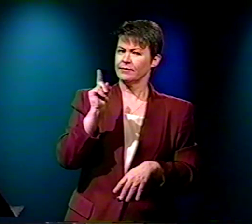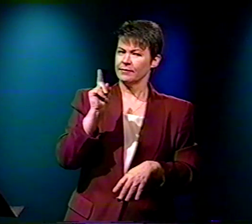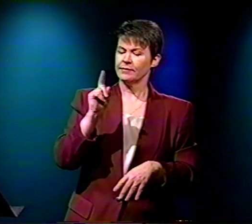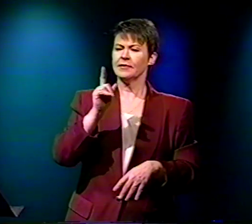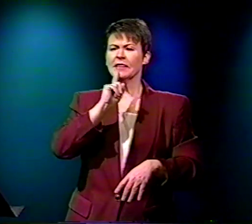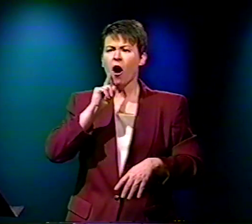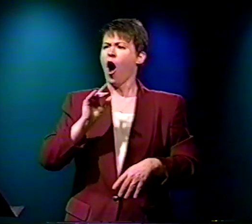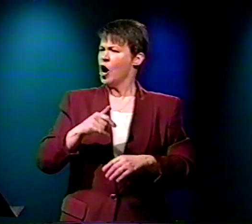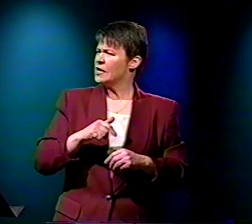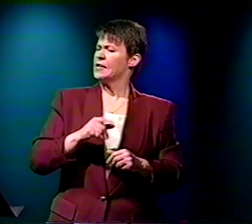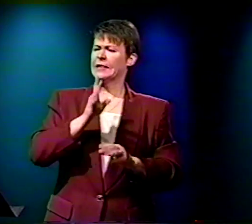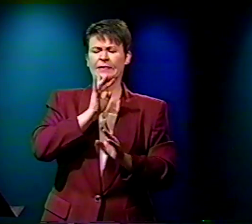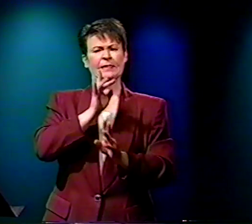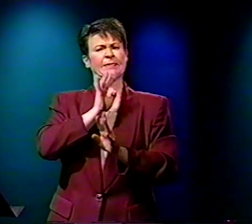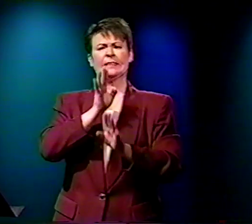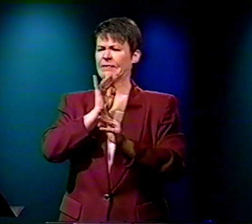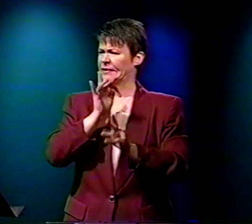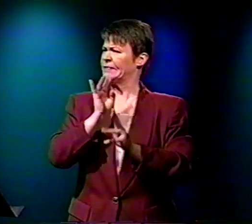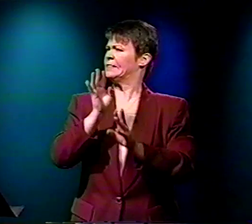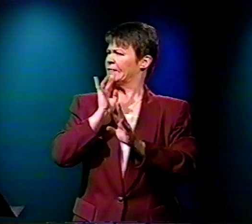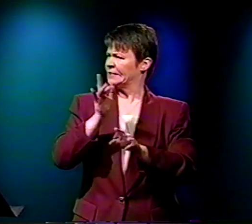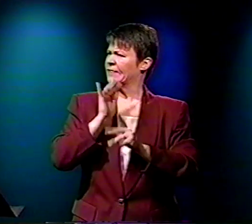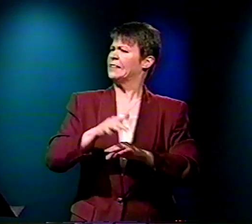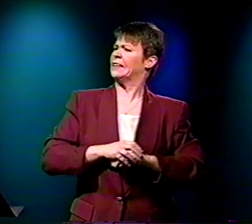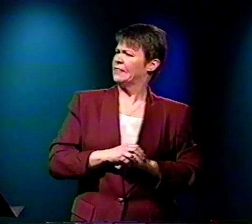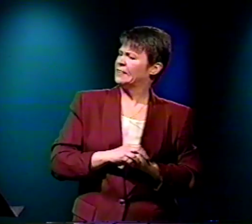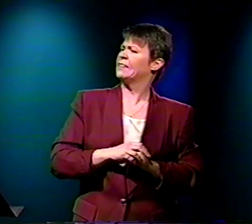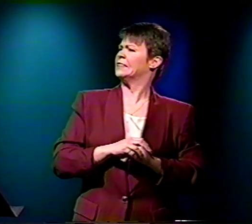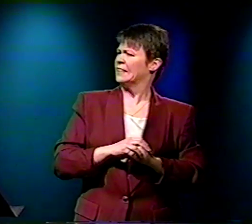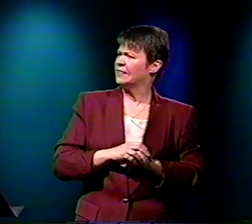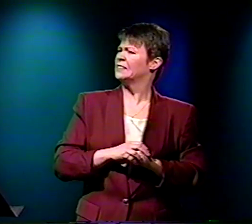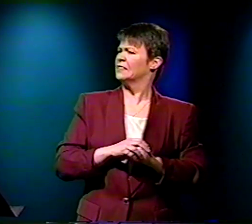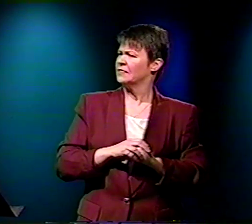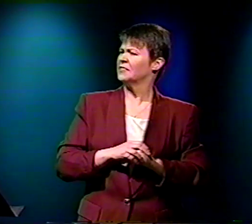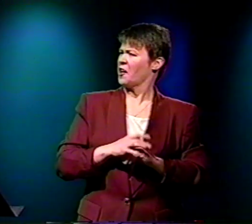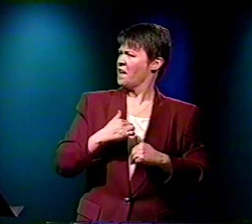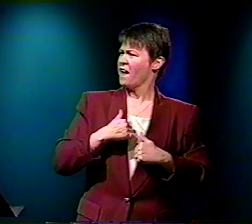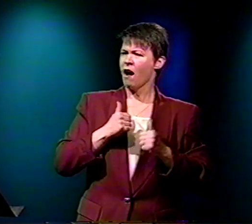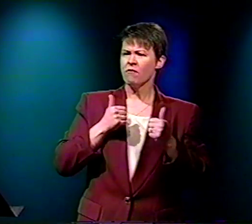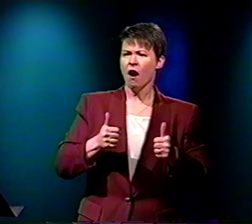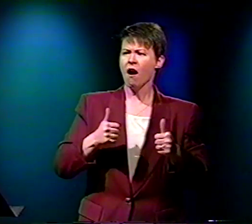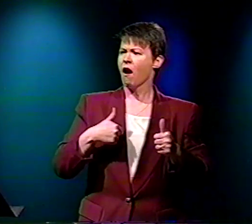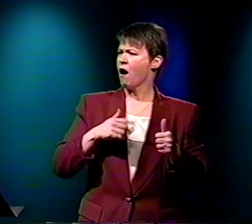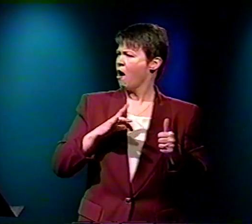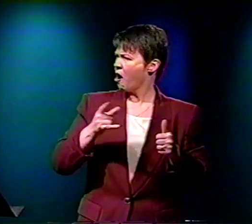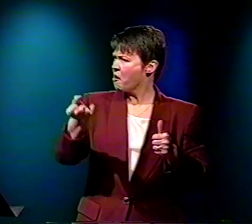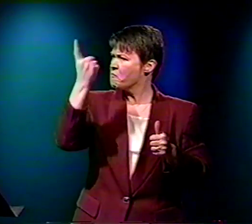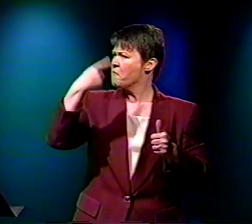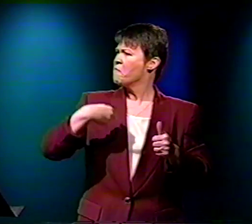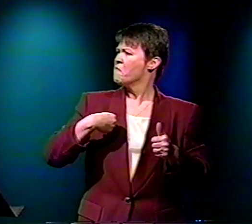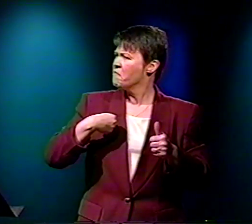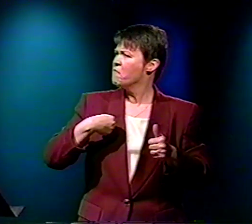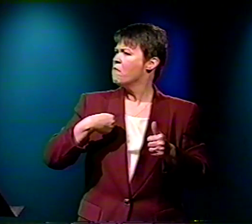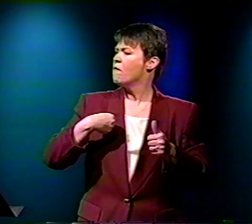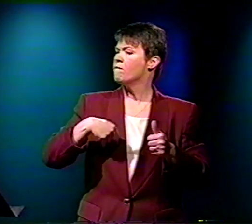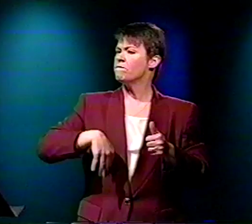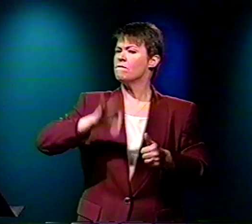very insulting. So the deaf person is speaking and speaking to the hearing people, and they're feeling really good because the hearing people